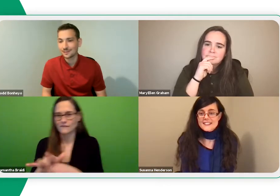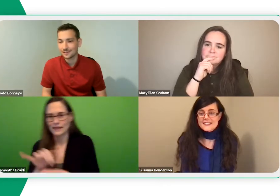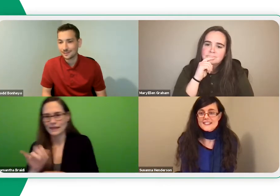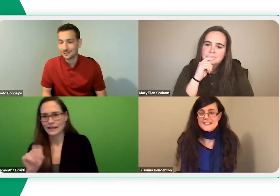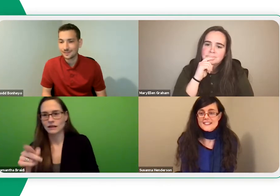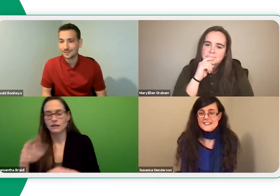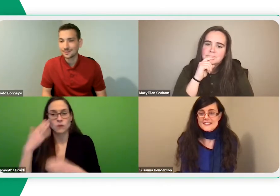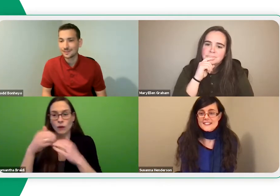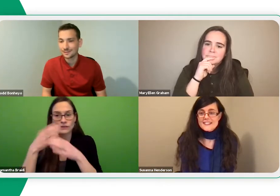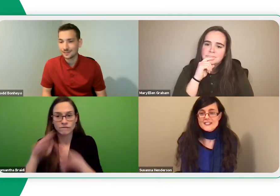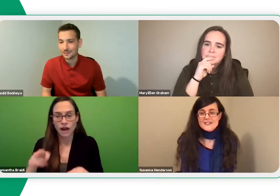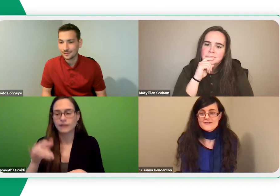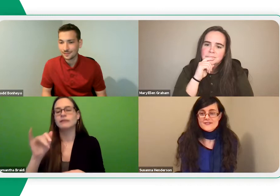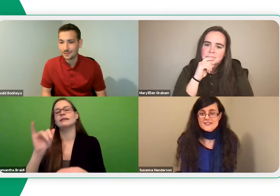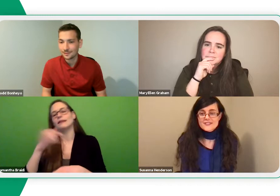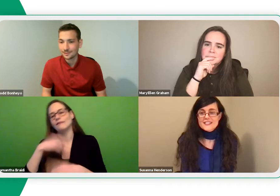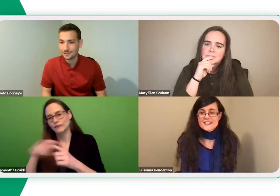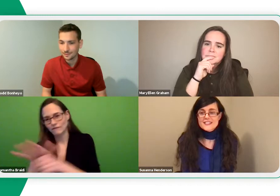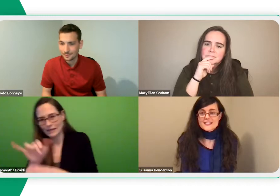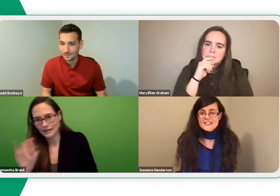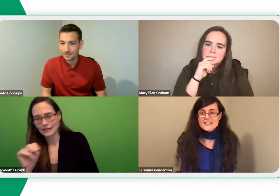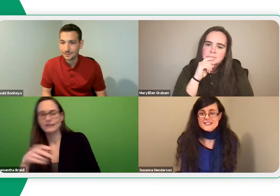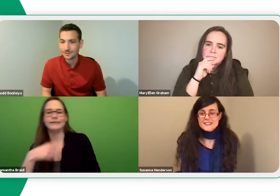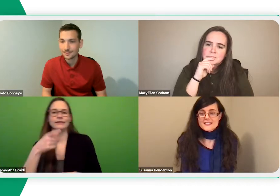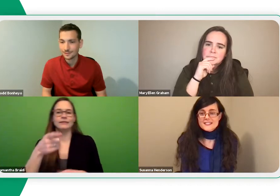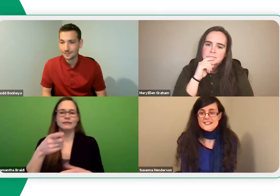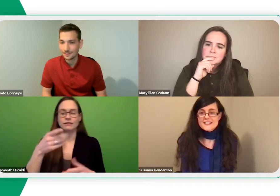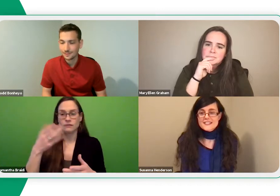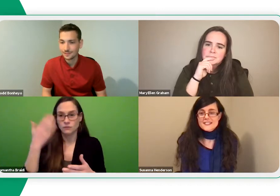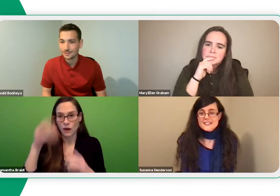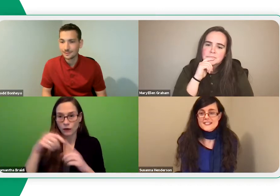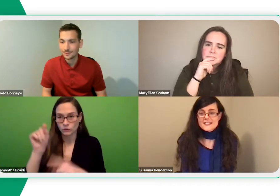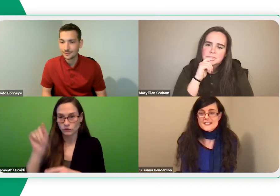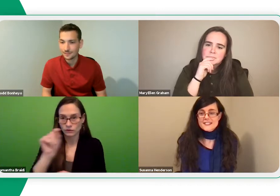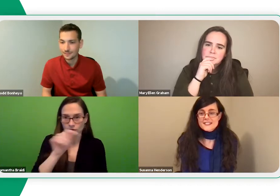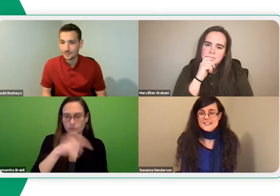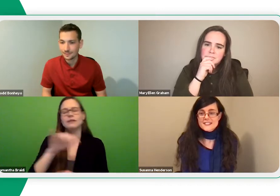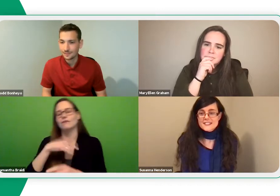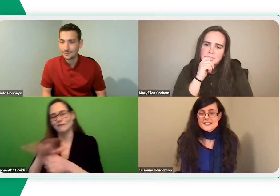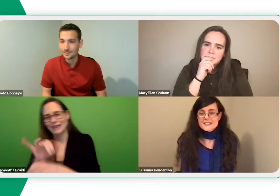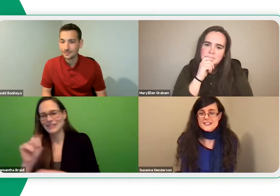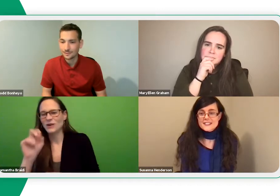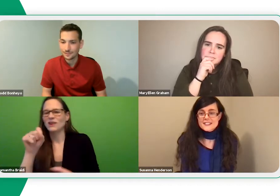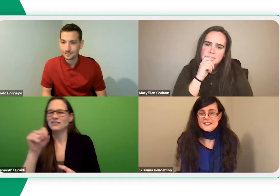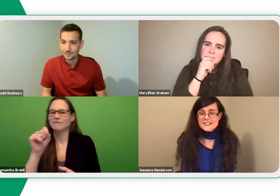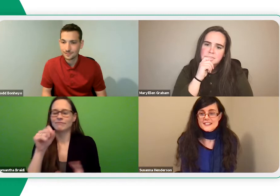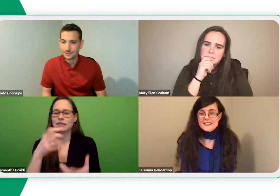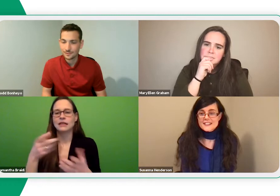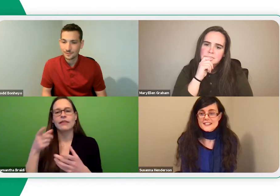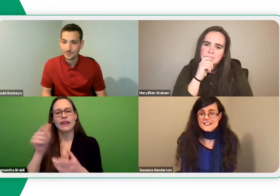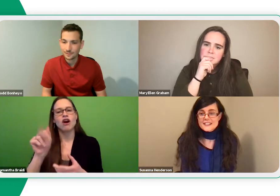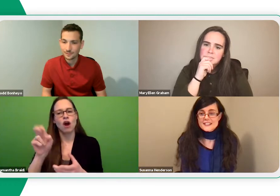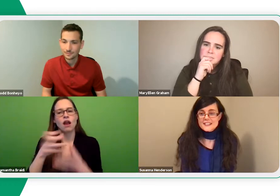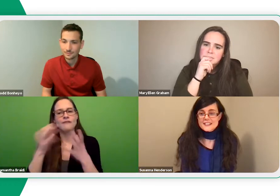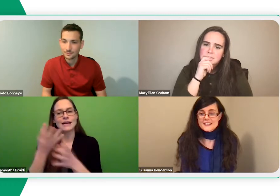somebody lacks that understanding, I try to do some fill-in education at the same time that I'm teaching. For example, someone might not know how to divide, so I make sure I